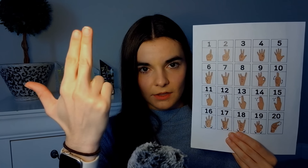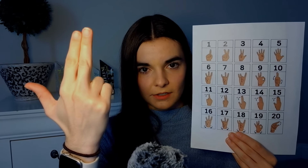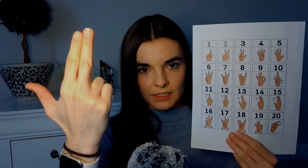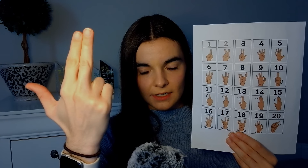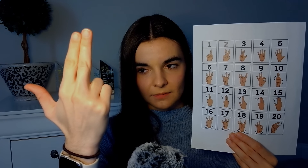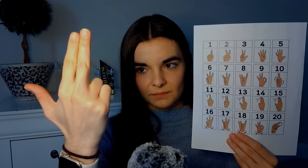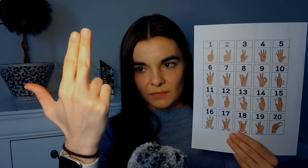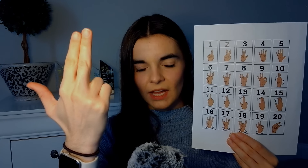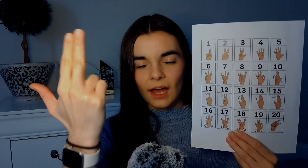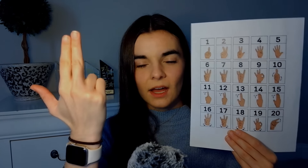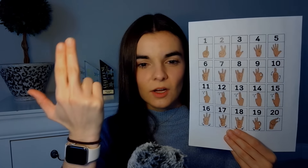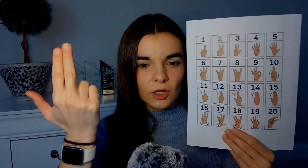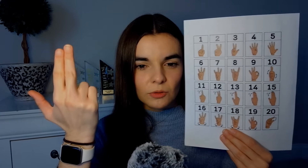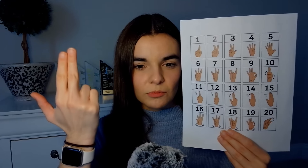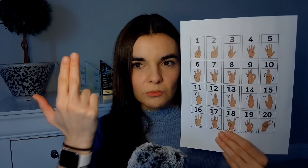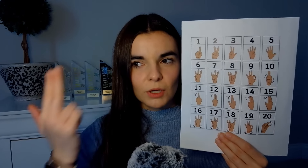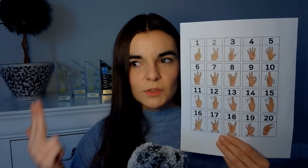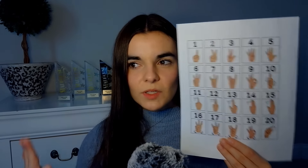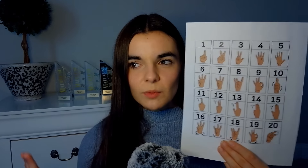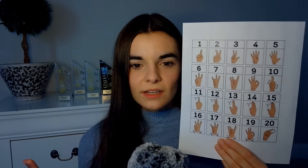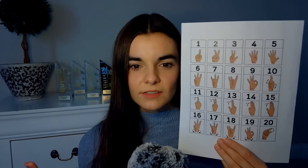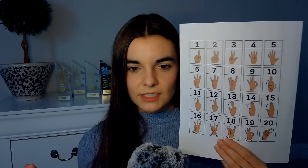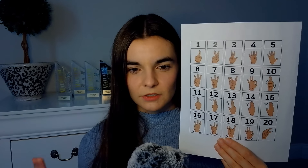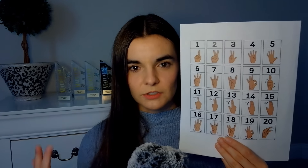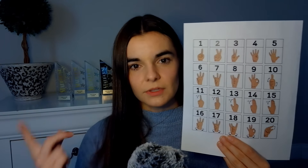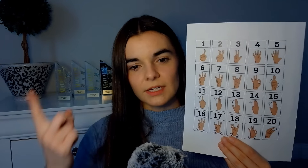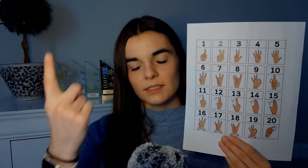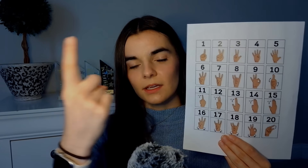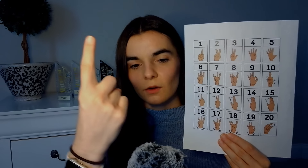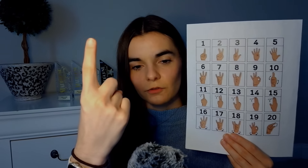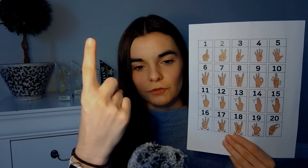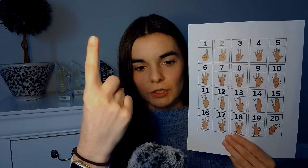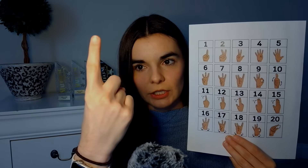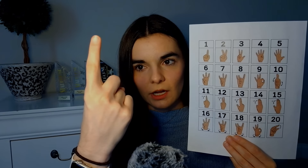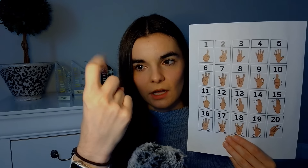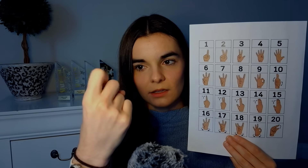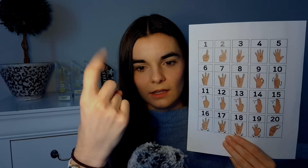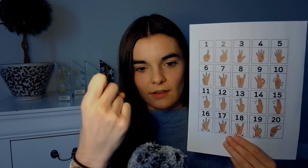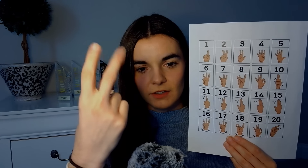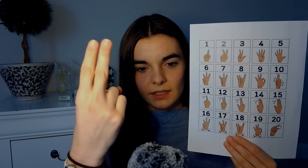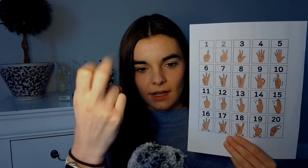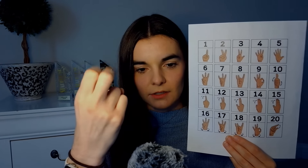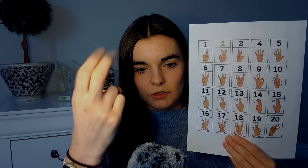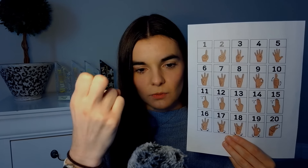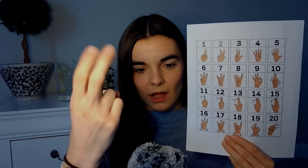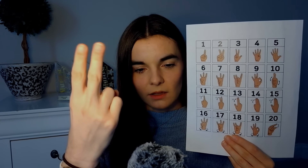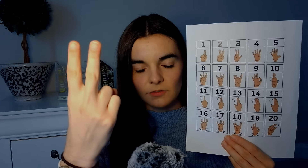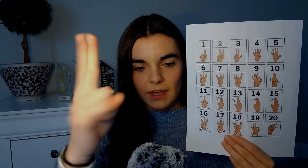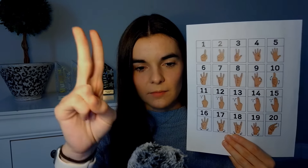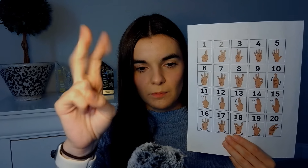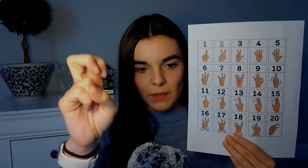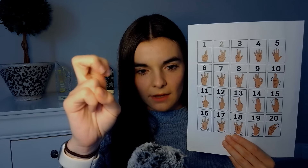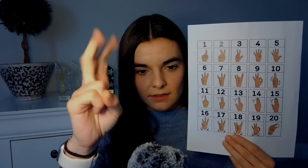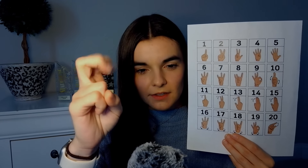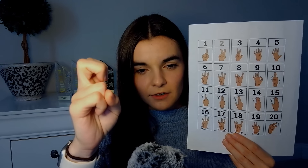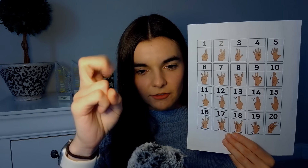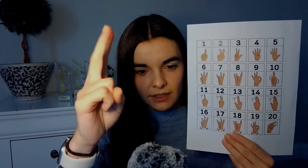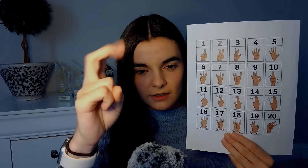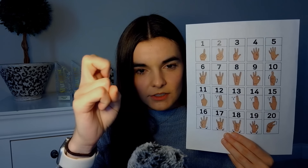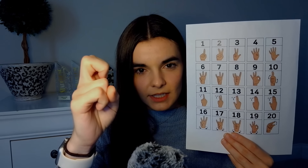13. Most people I've seen do this, like for 11 and 12, they bend their fingers like